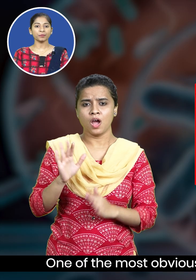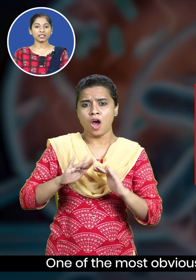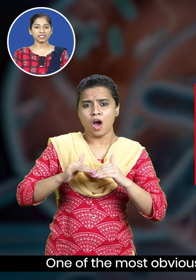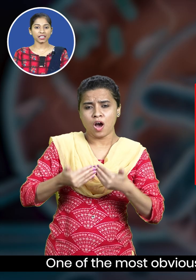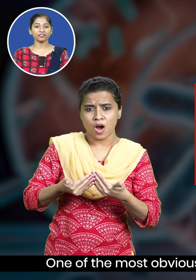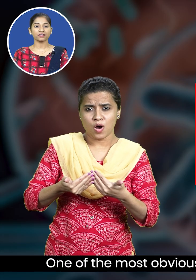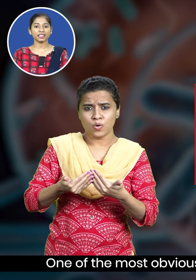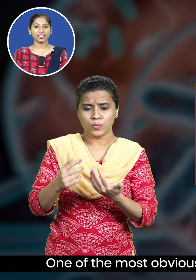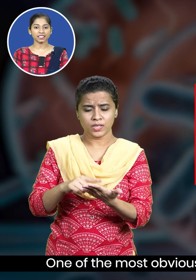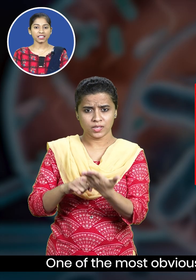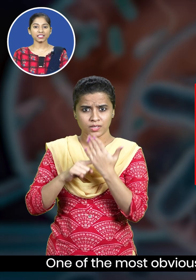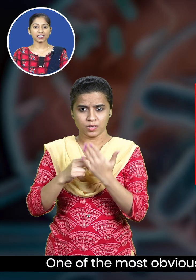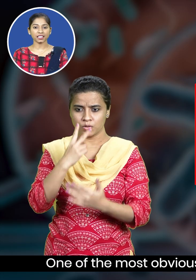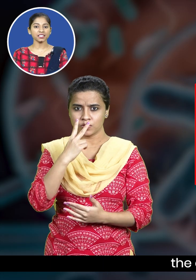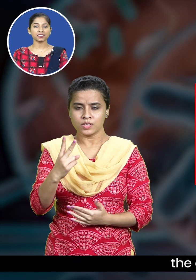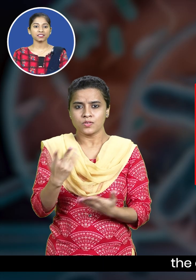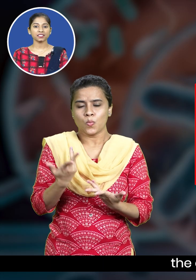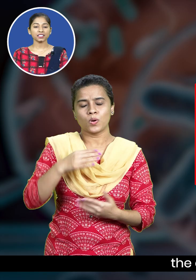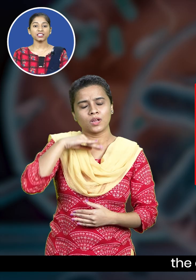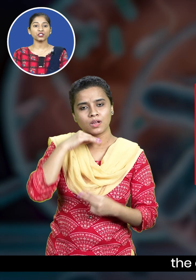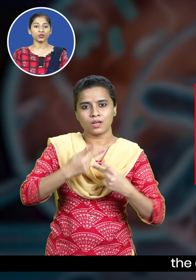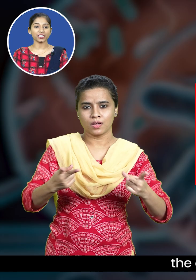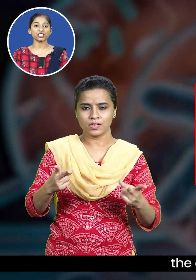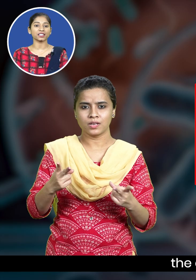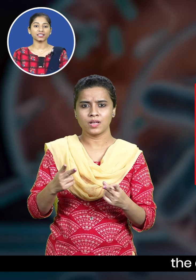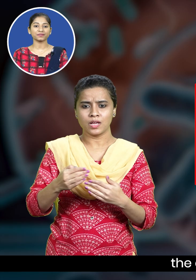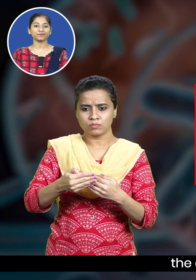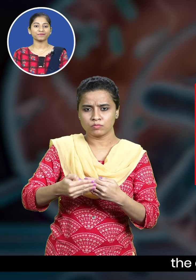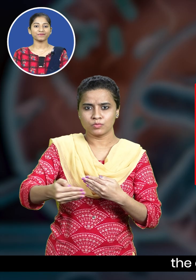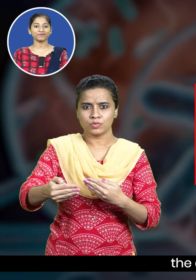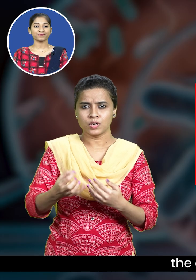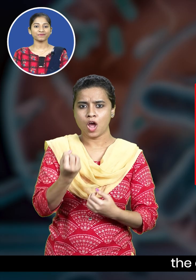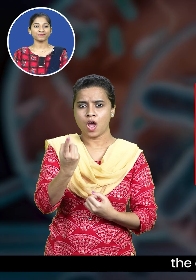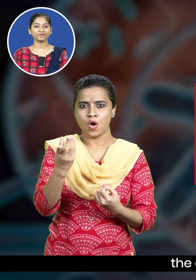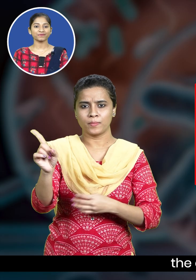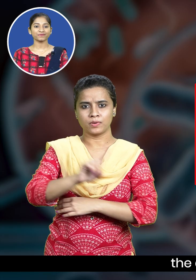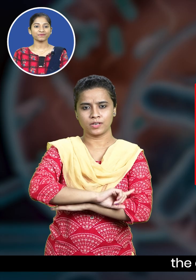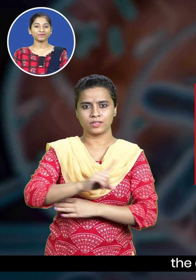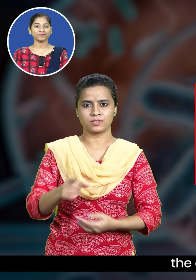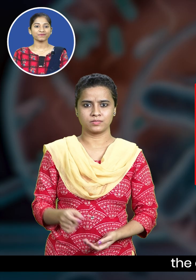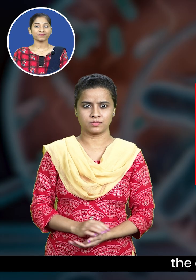how we perceive the disease is its duration.